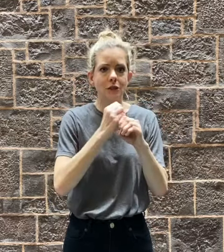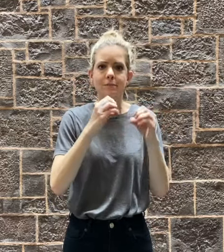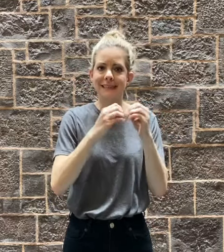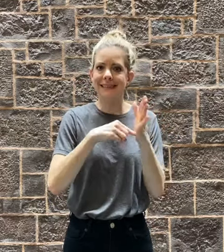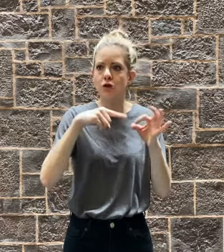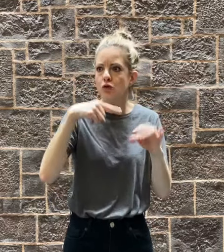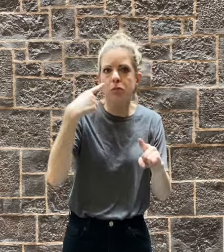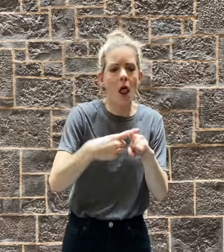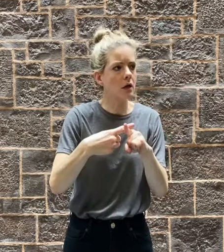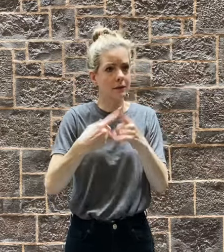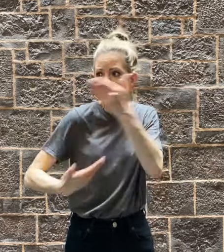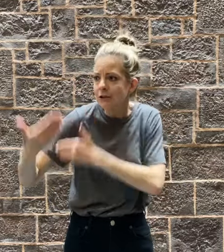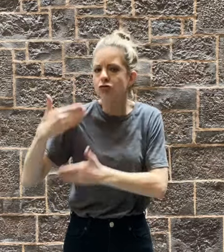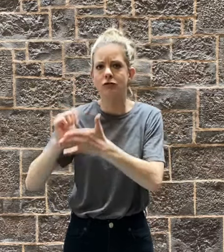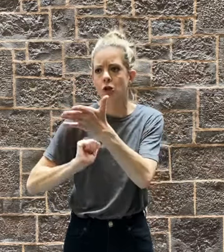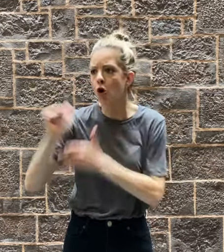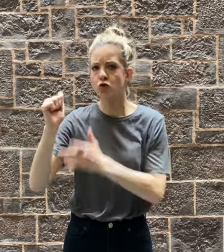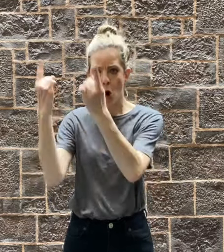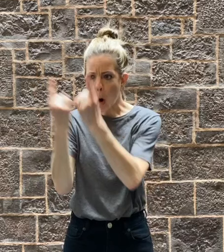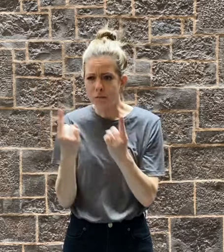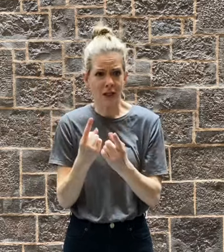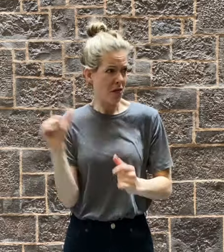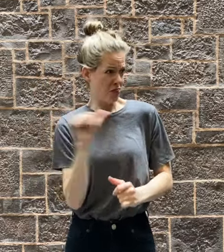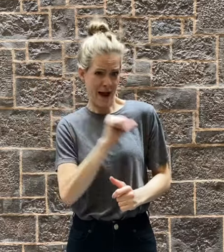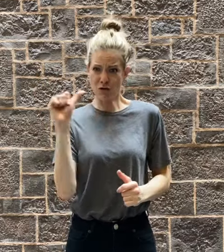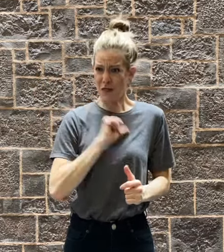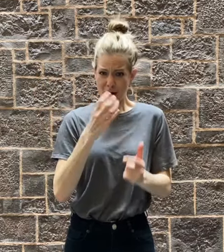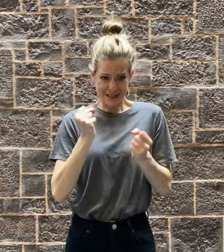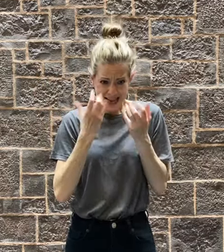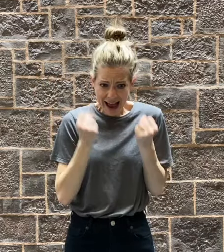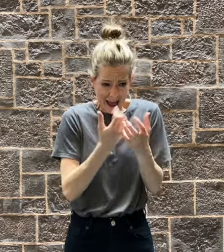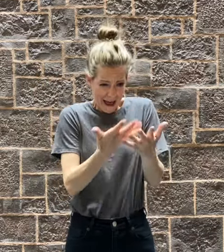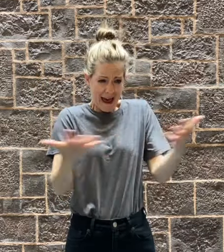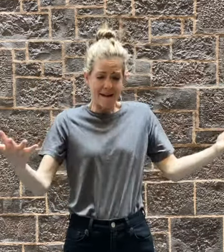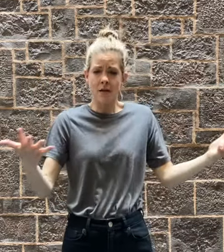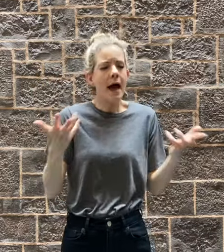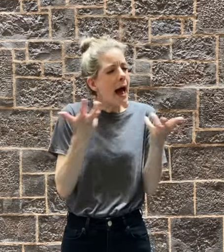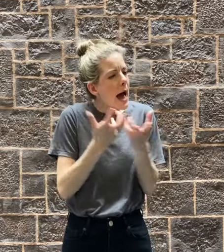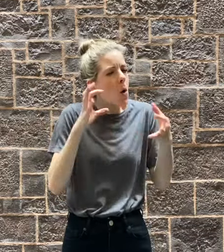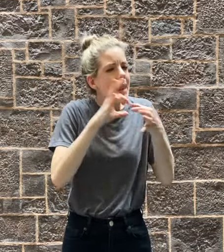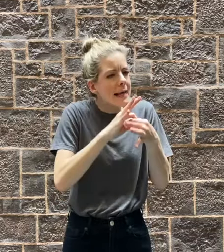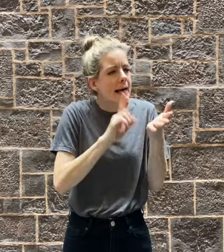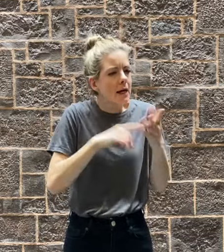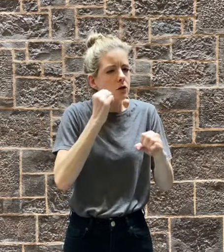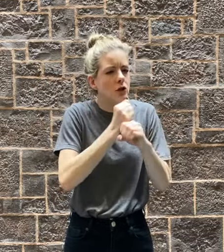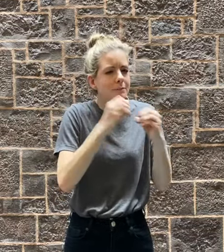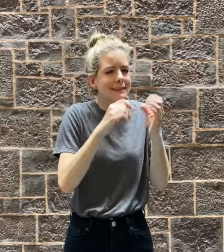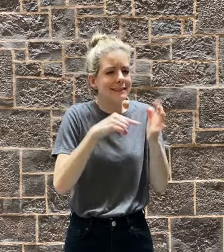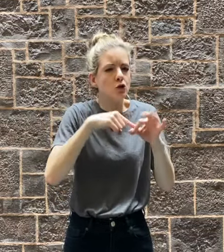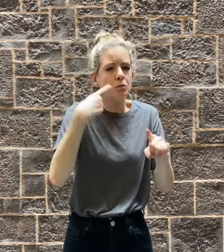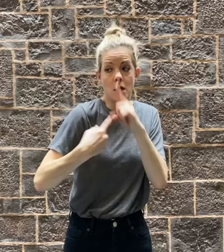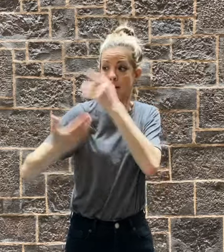thousands of objects and artifacts, but how they might relate to LGBTQ+ lives, experiences, past and present, is totally